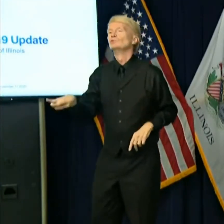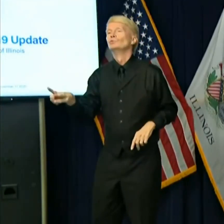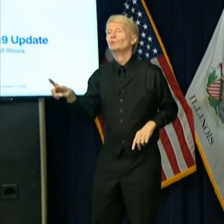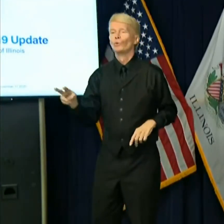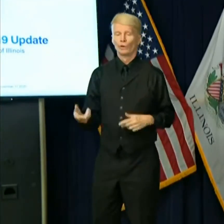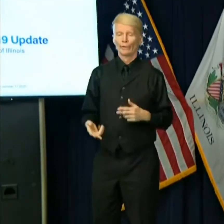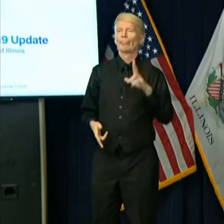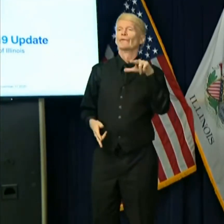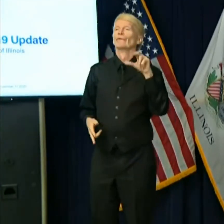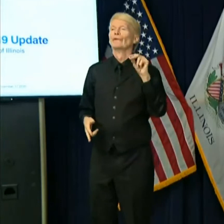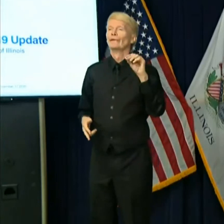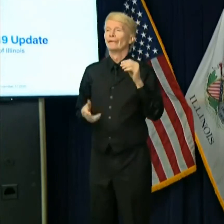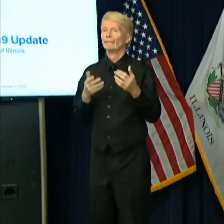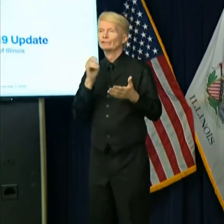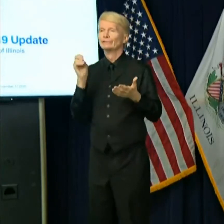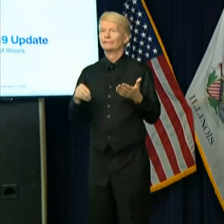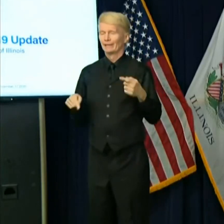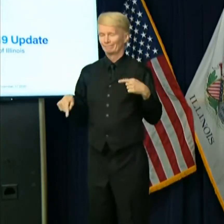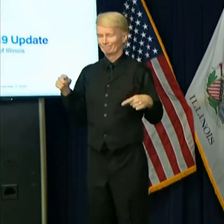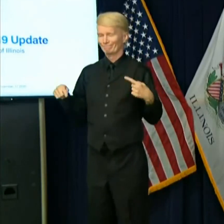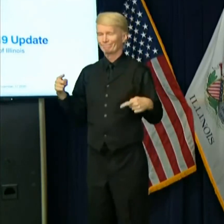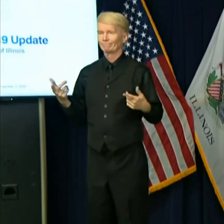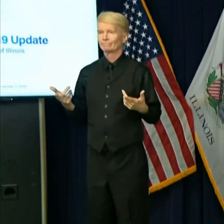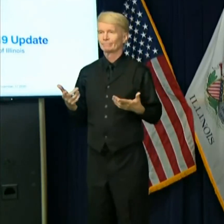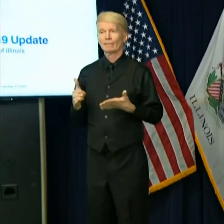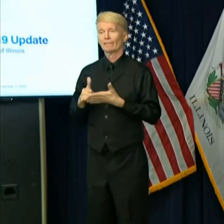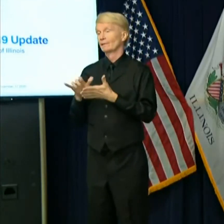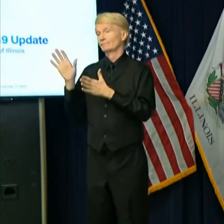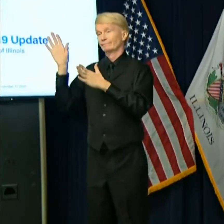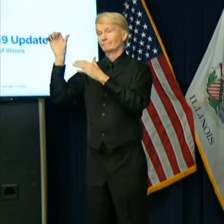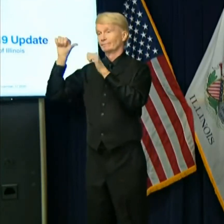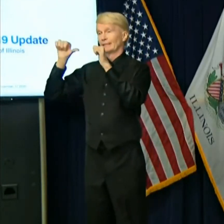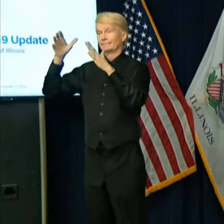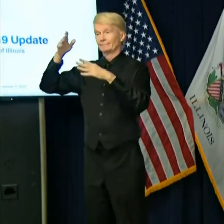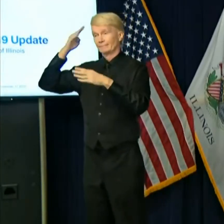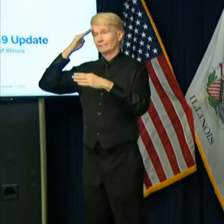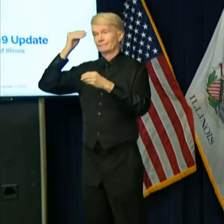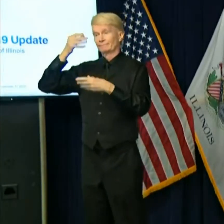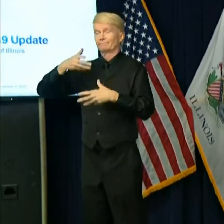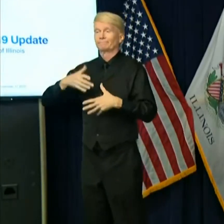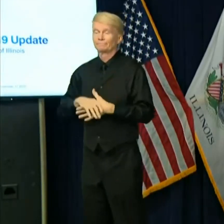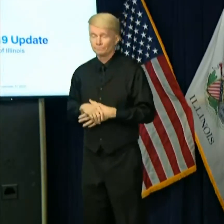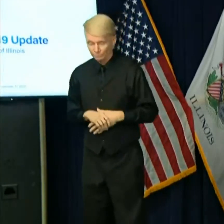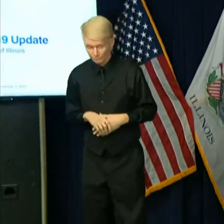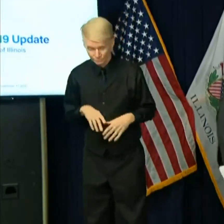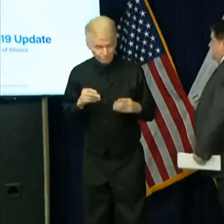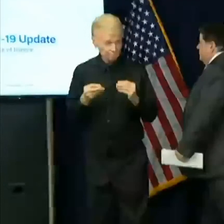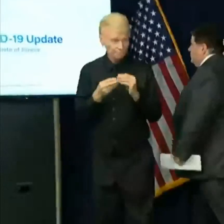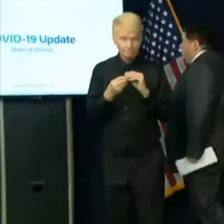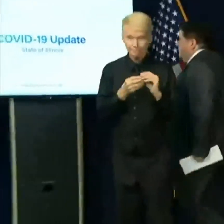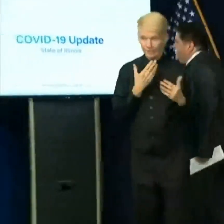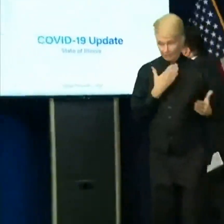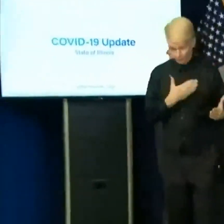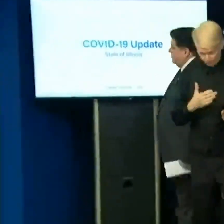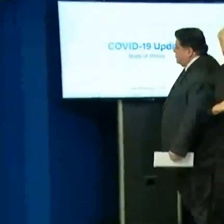or 30%. These are the numbers that they arrived at. All right, thanks everyone. No high school Thank boys you. sports, don't waste